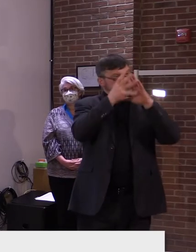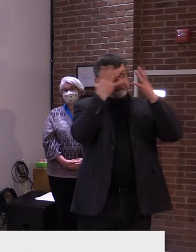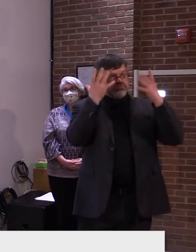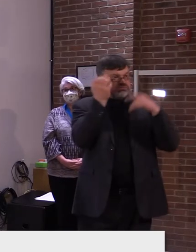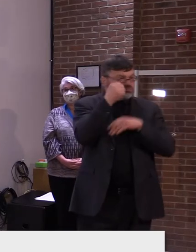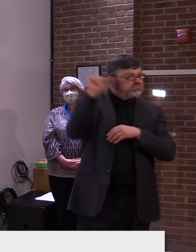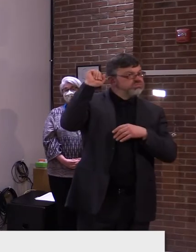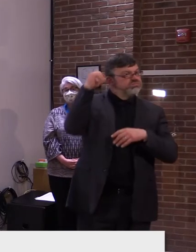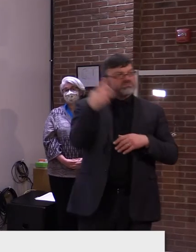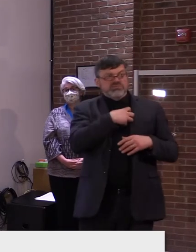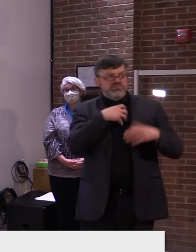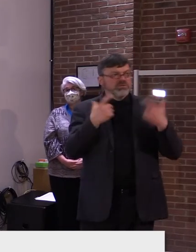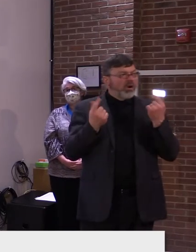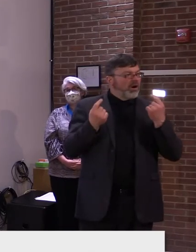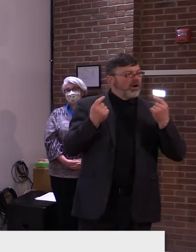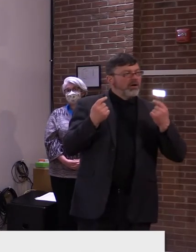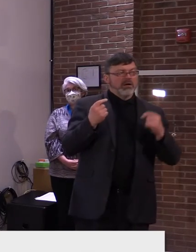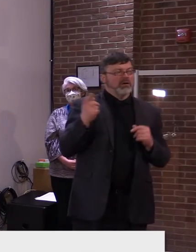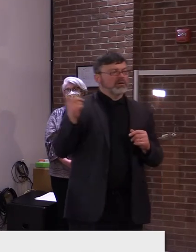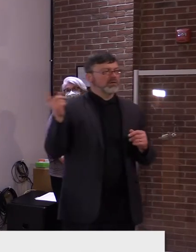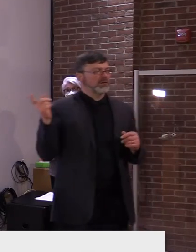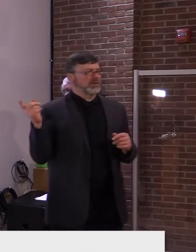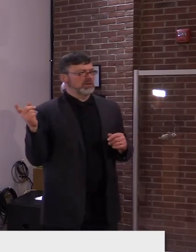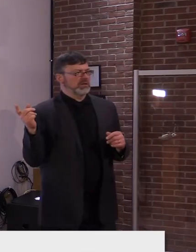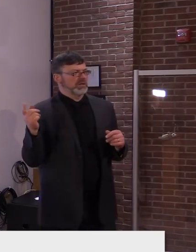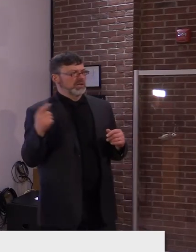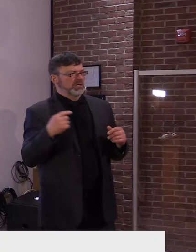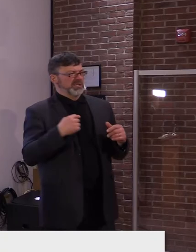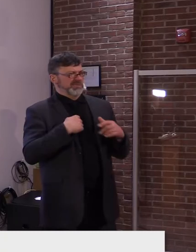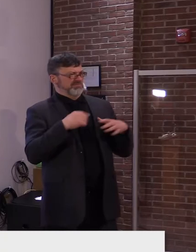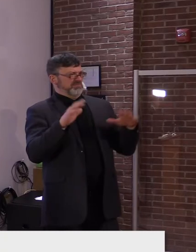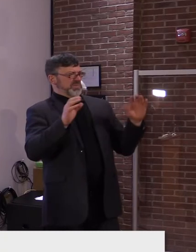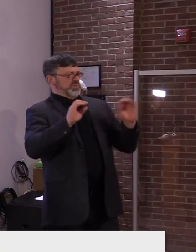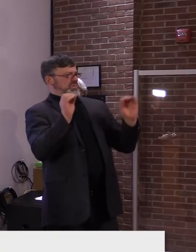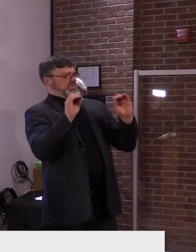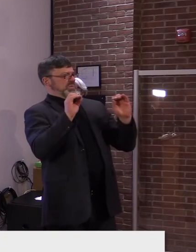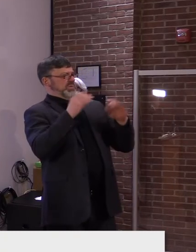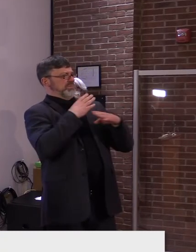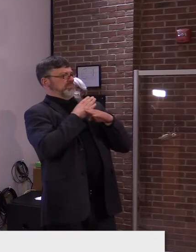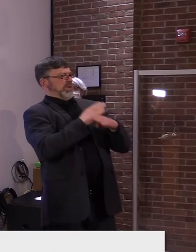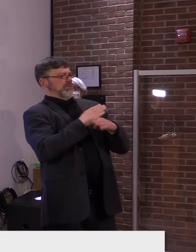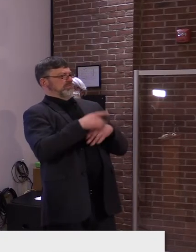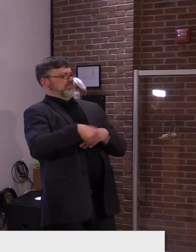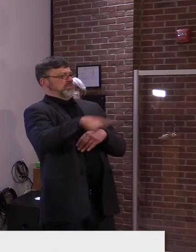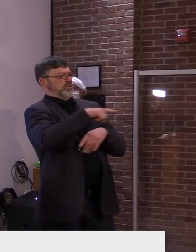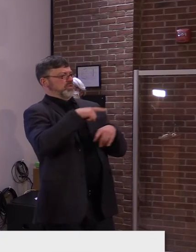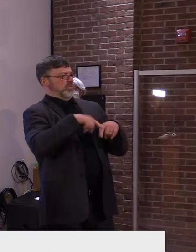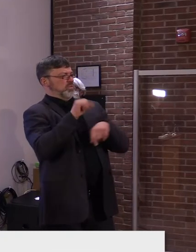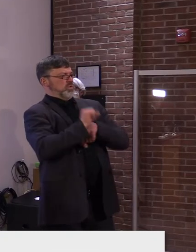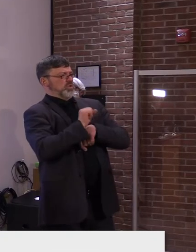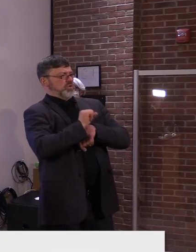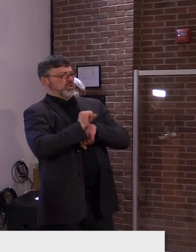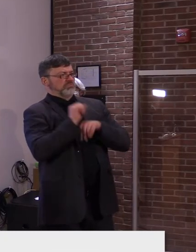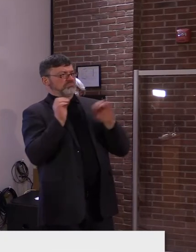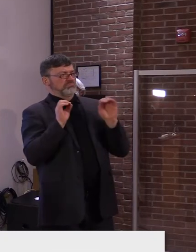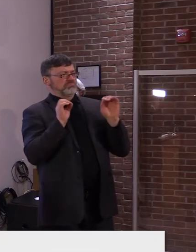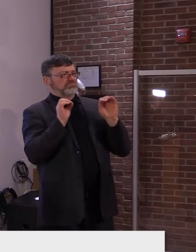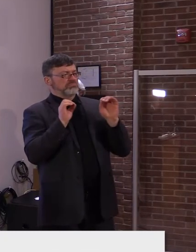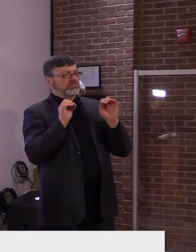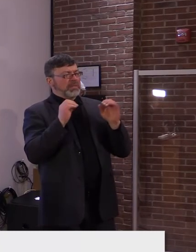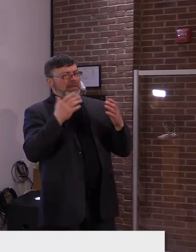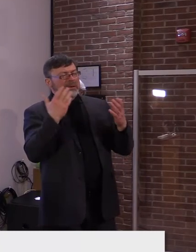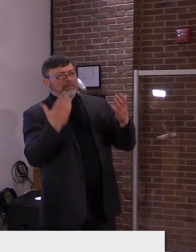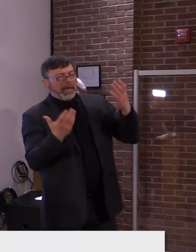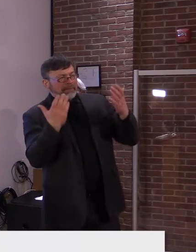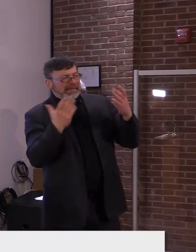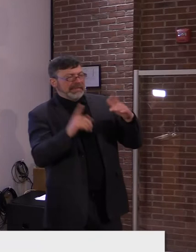that. Again, there may be guidance in place if you haven't been able to get vaccinated or refuse to be vaccinated.